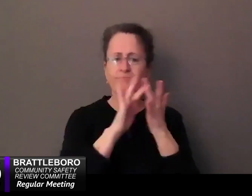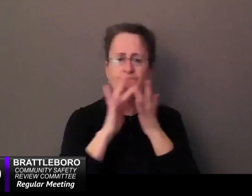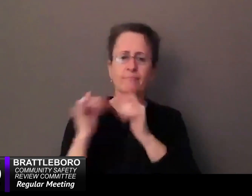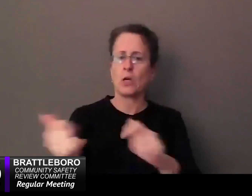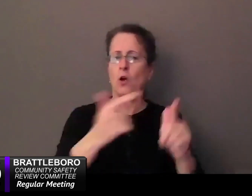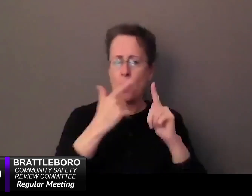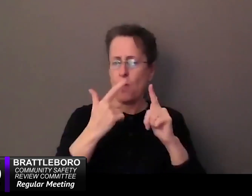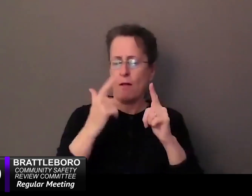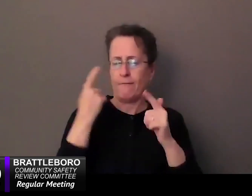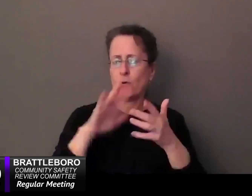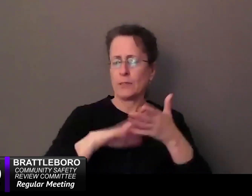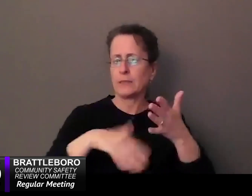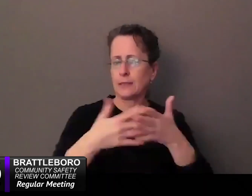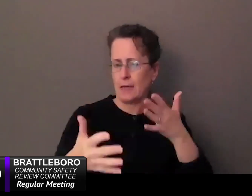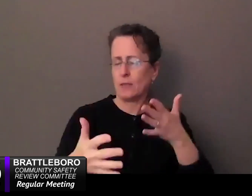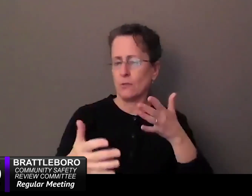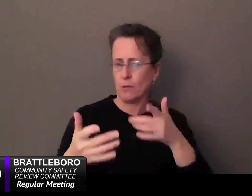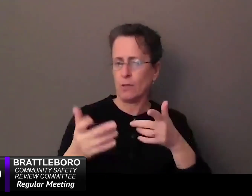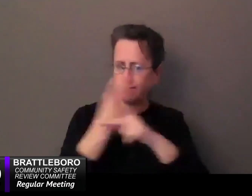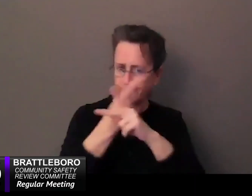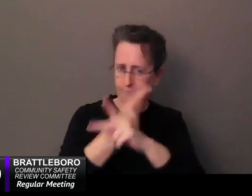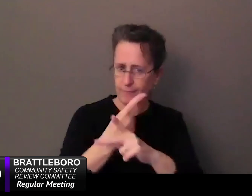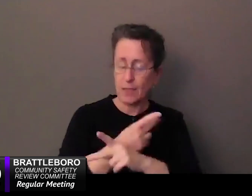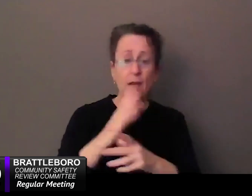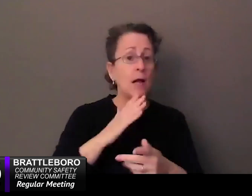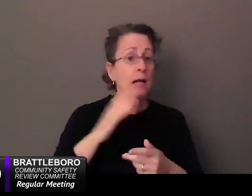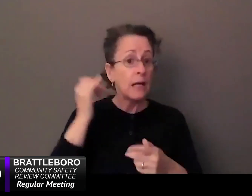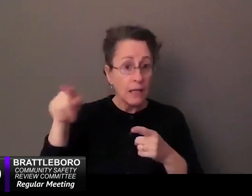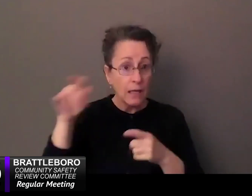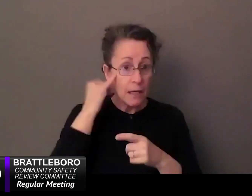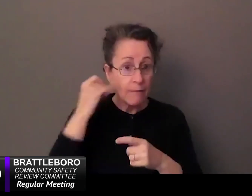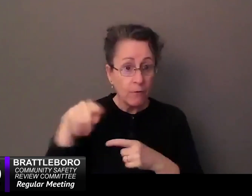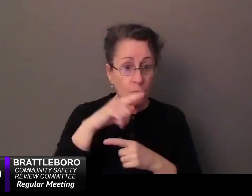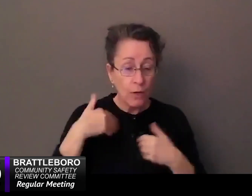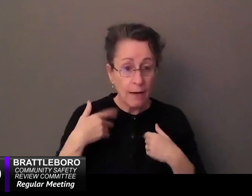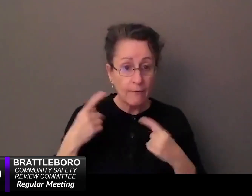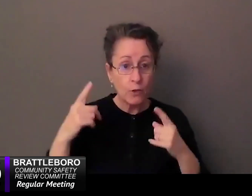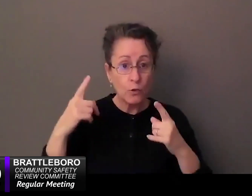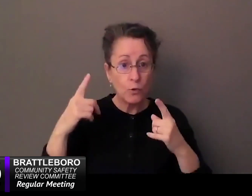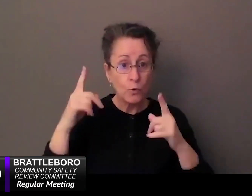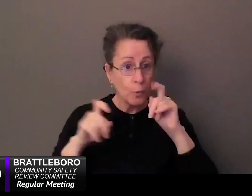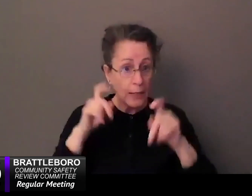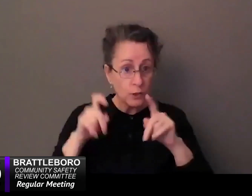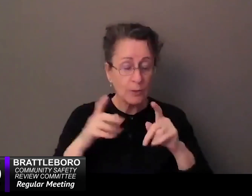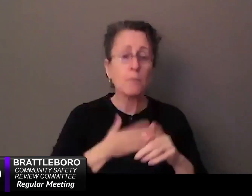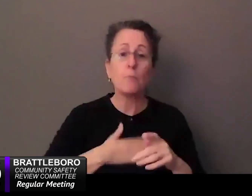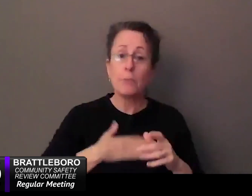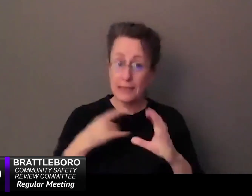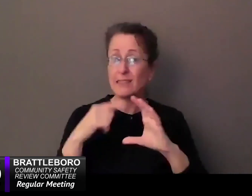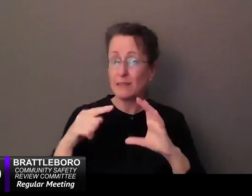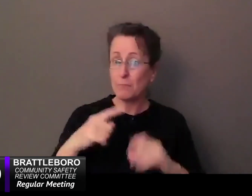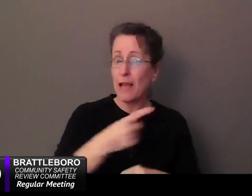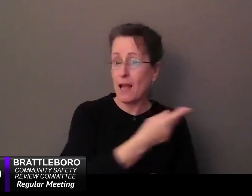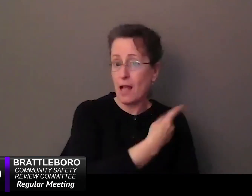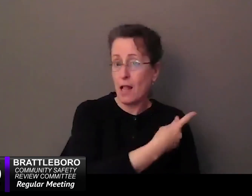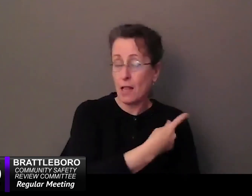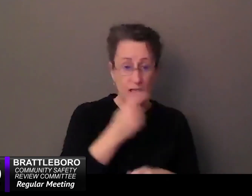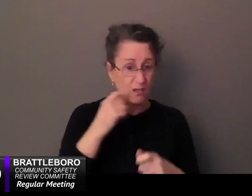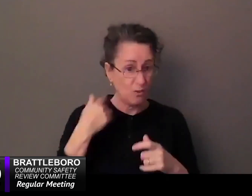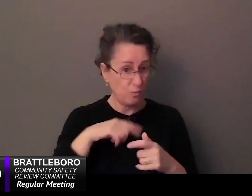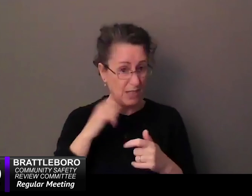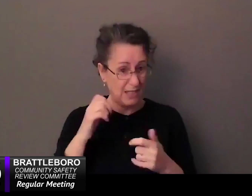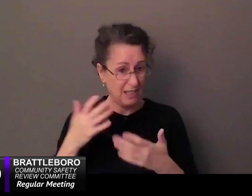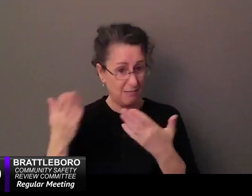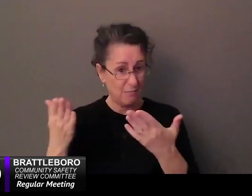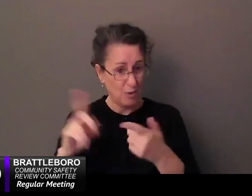Please write to us about questions, and we are going to adjourn. Do we need to make a motion to adjourn? Do we need to vote